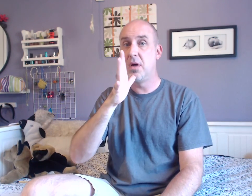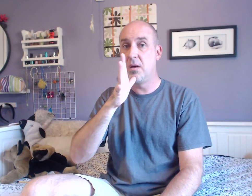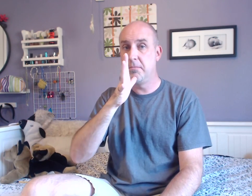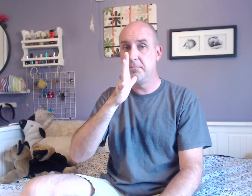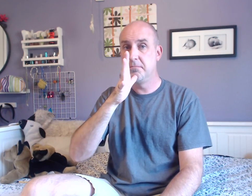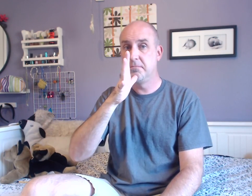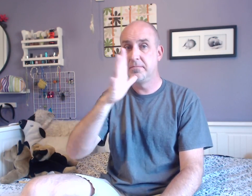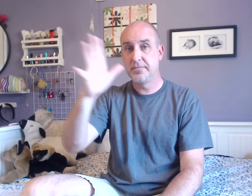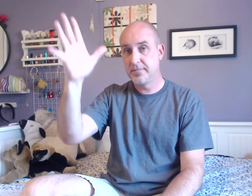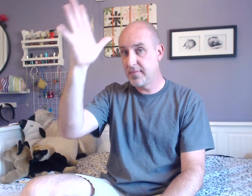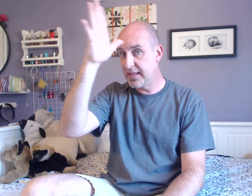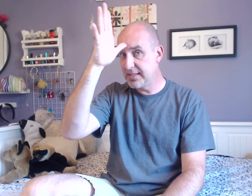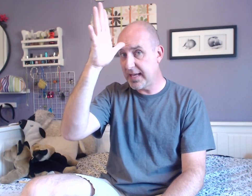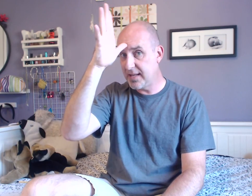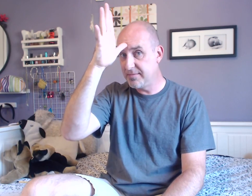Mom. Dad.